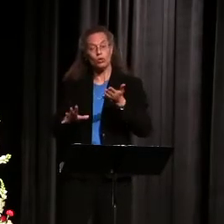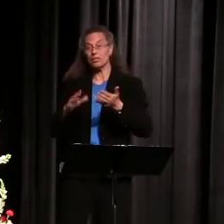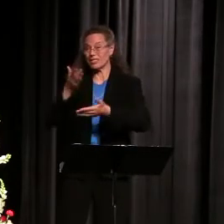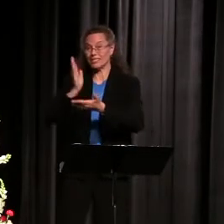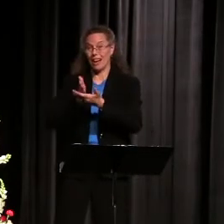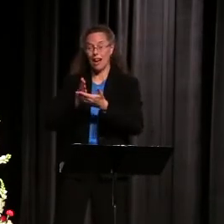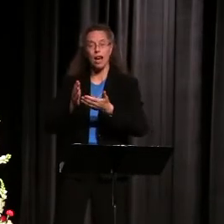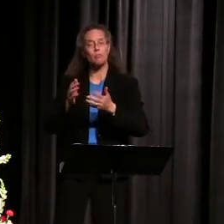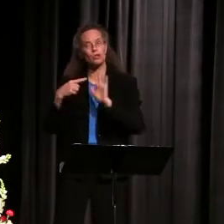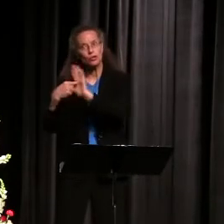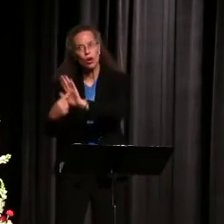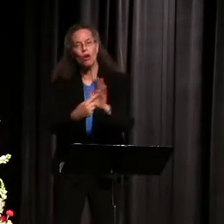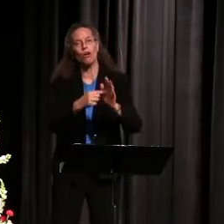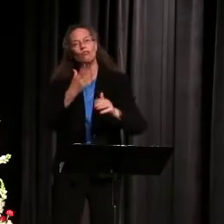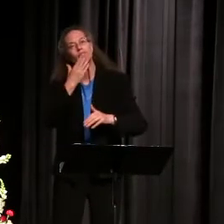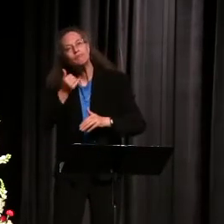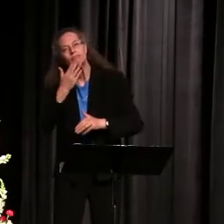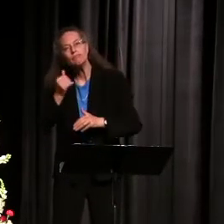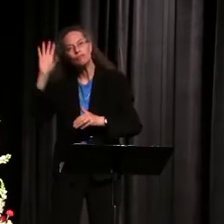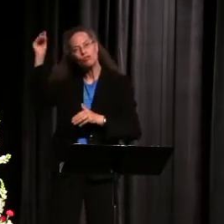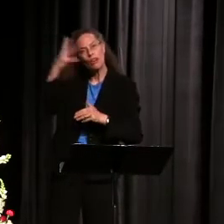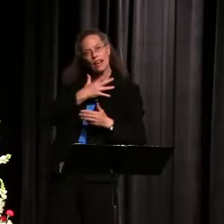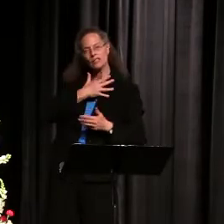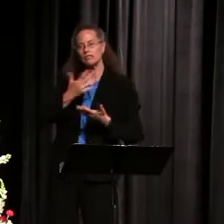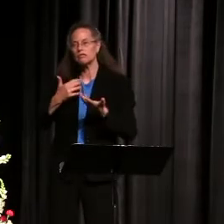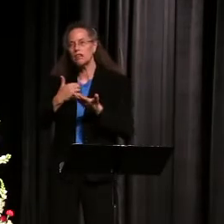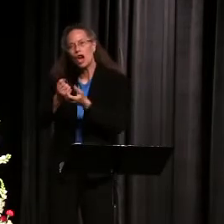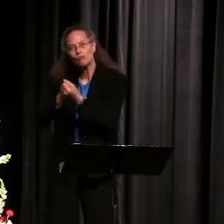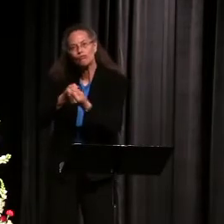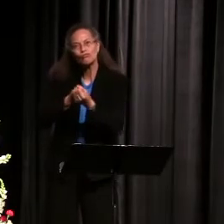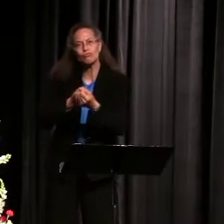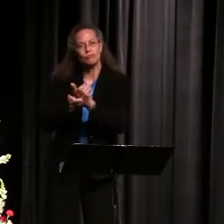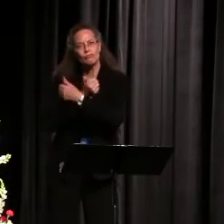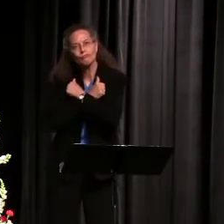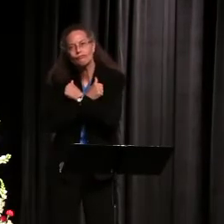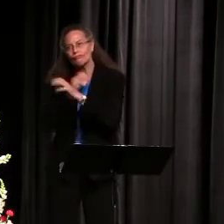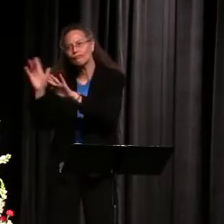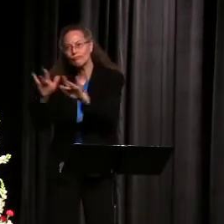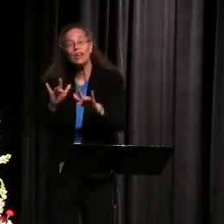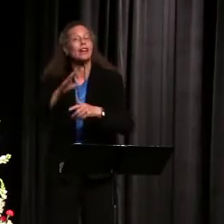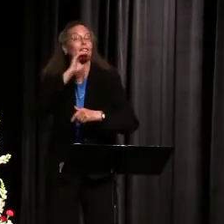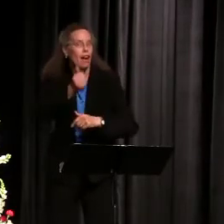demonstrating grace, charity, and empathy for each other and our community.